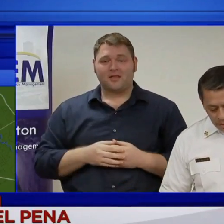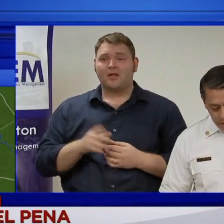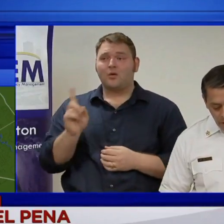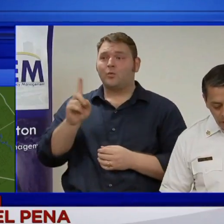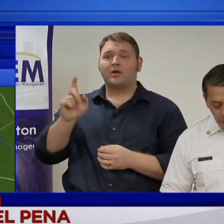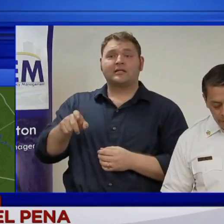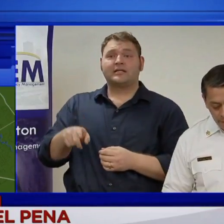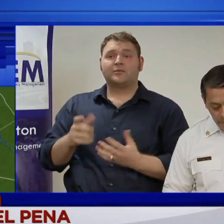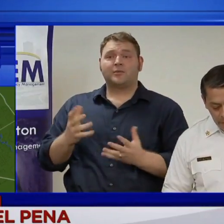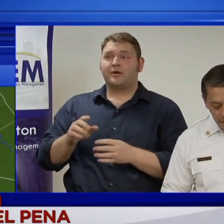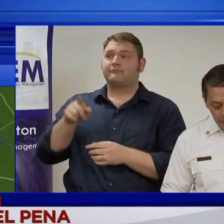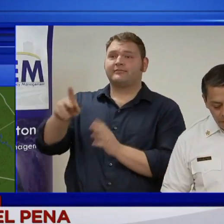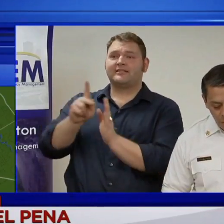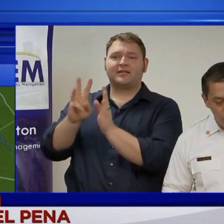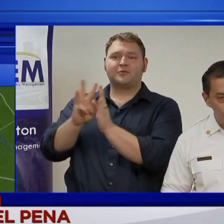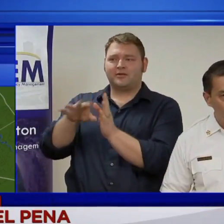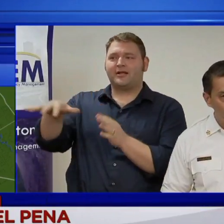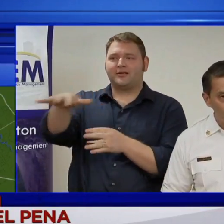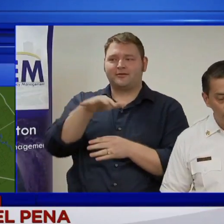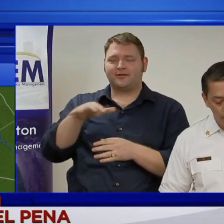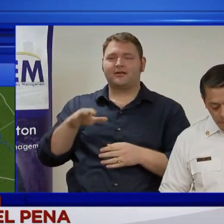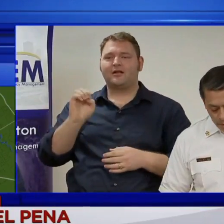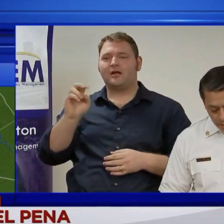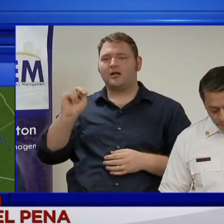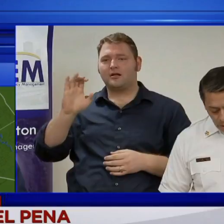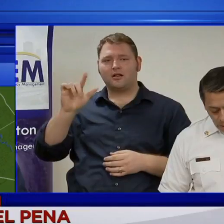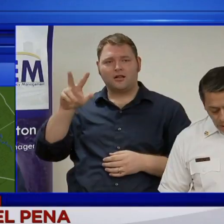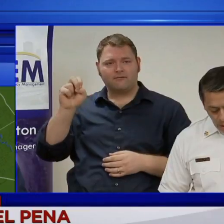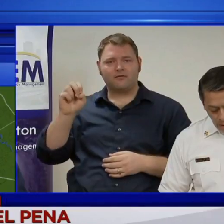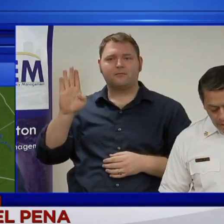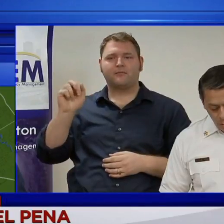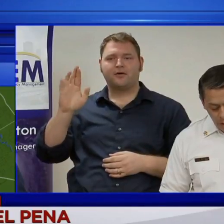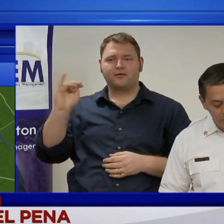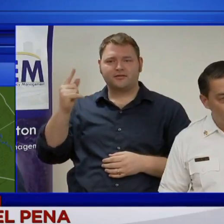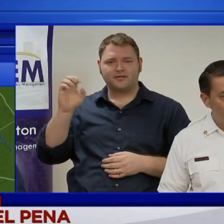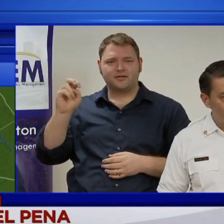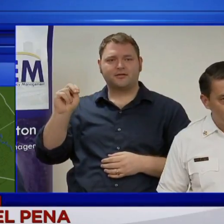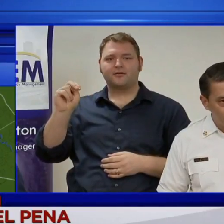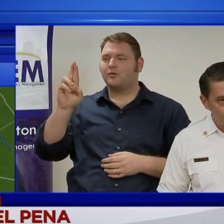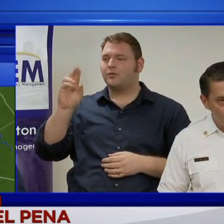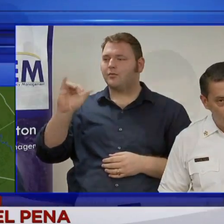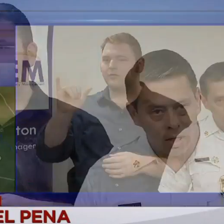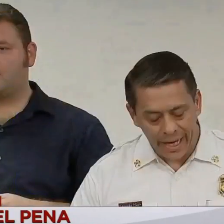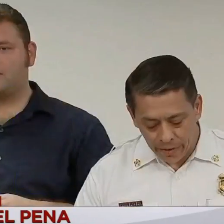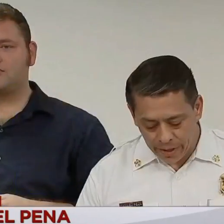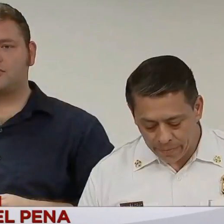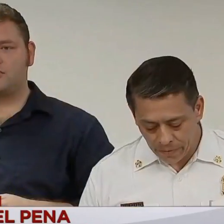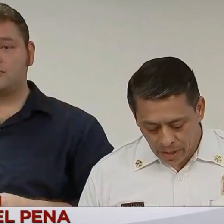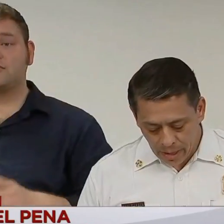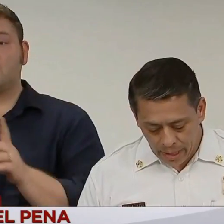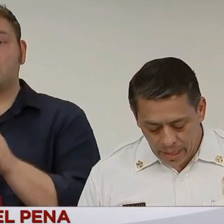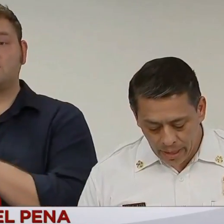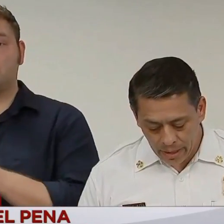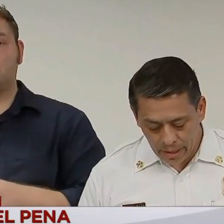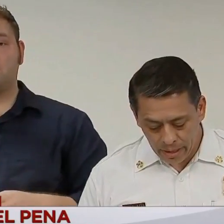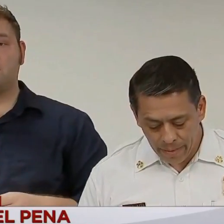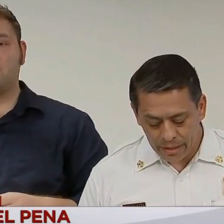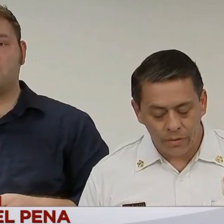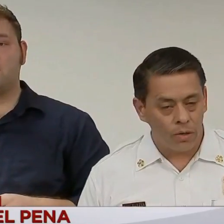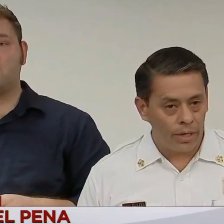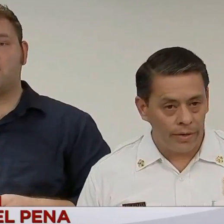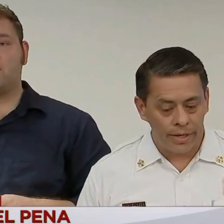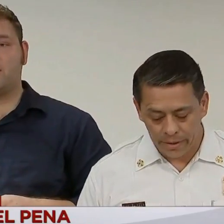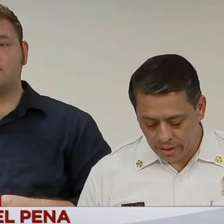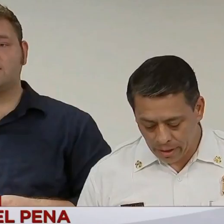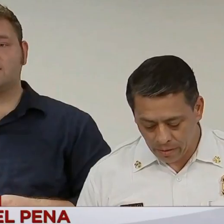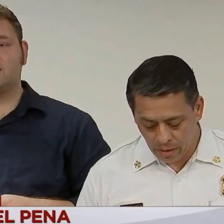area, especially the Enclave, Barrington, Royal Shores neighborhoods, as well as the Memorial City Mall area and the